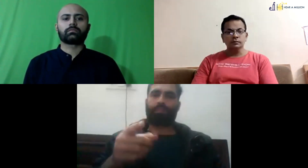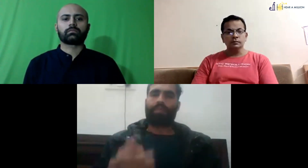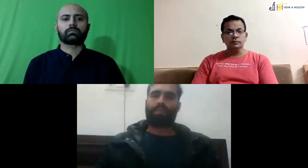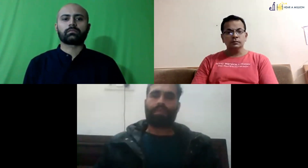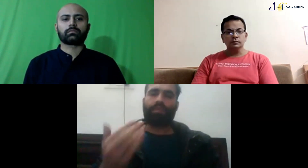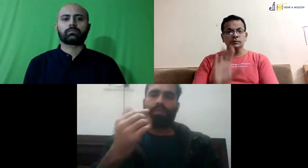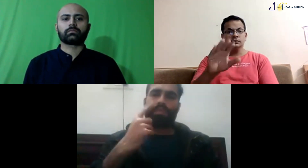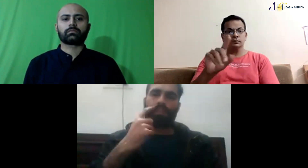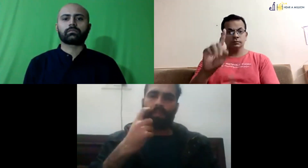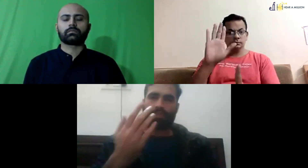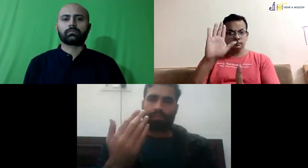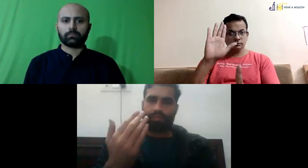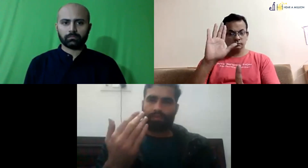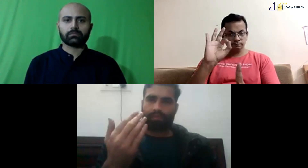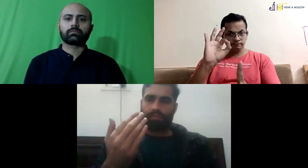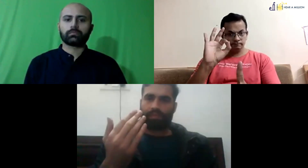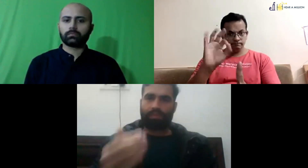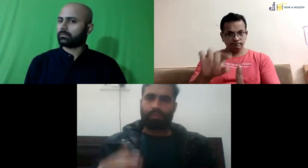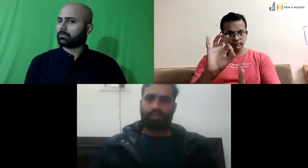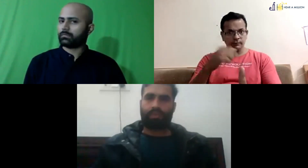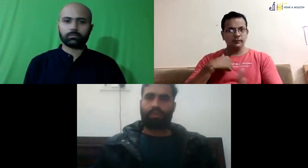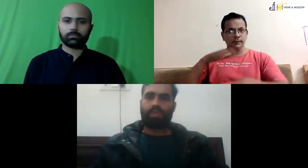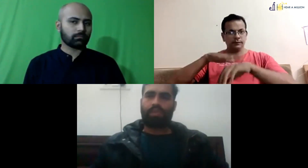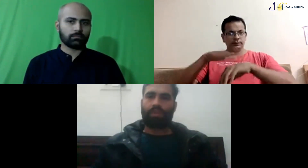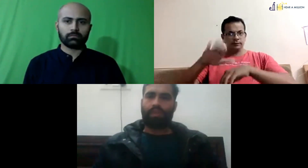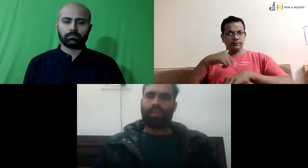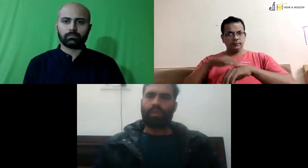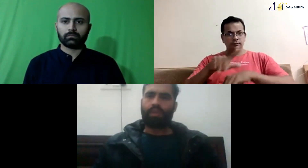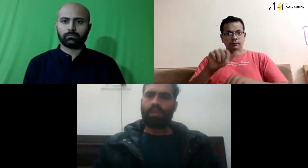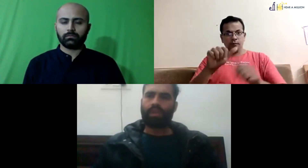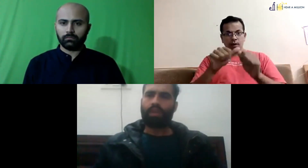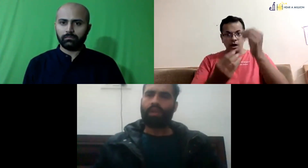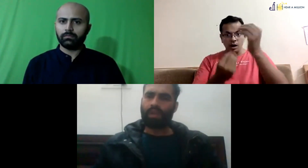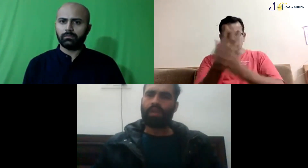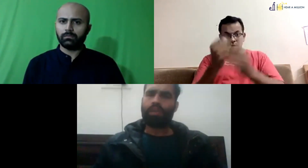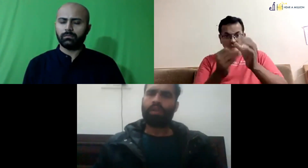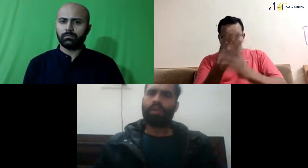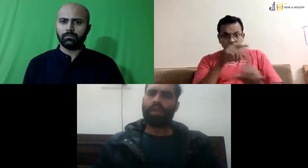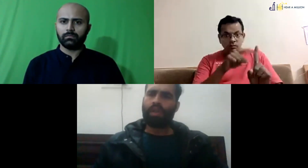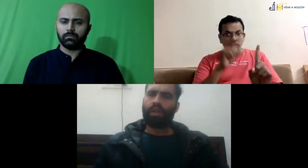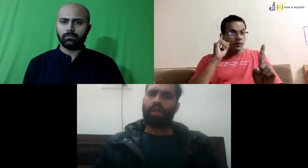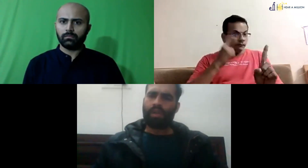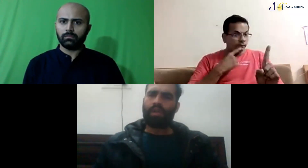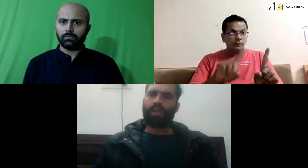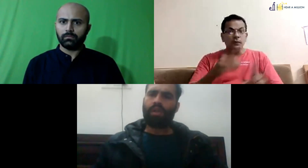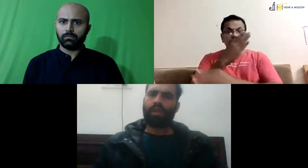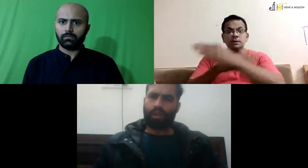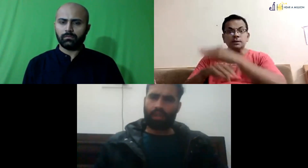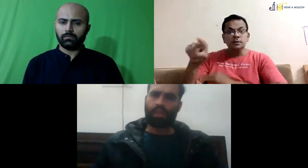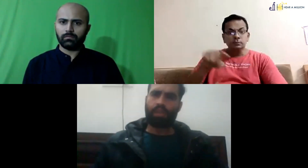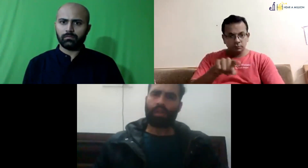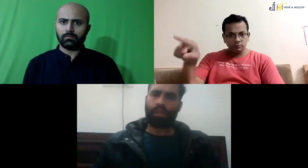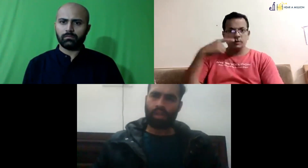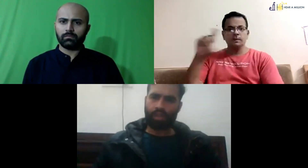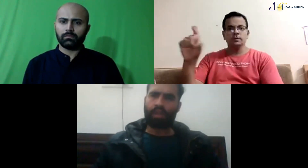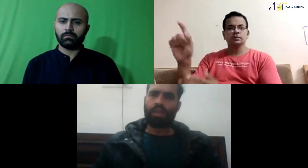of challenges people are facing. So is there anything? So Chintu, it is good point. And I have experienced also same thing. In the